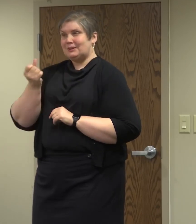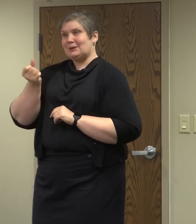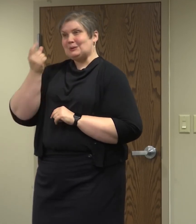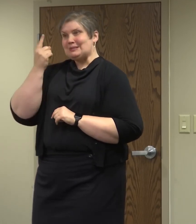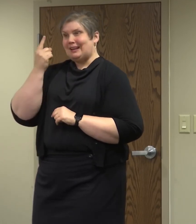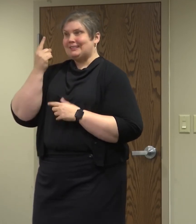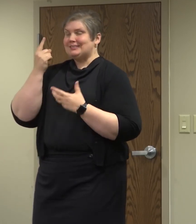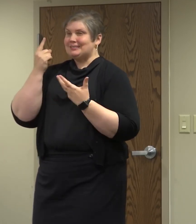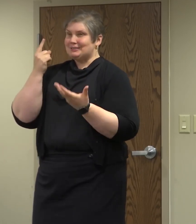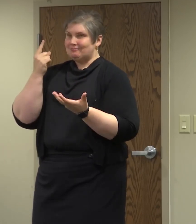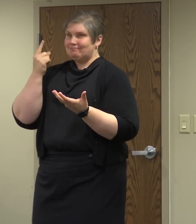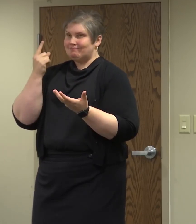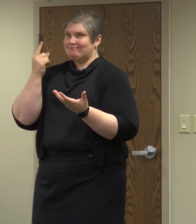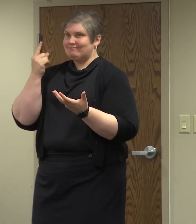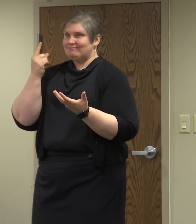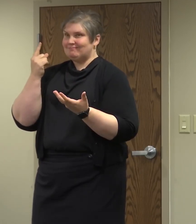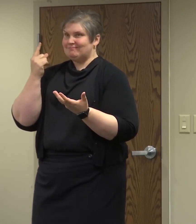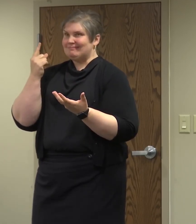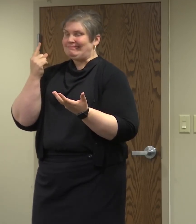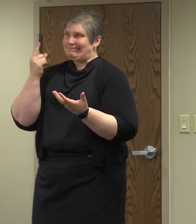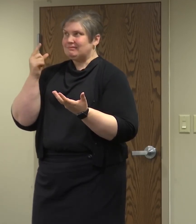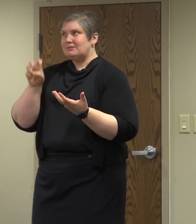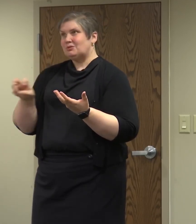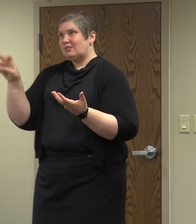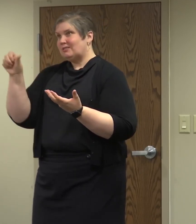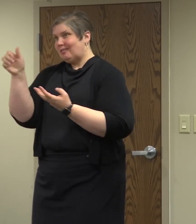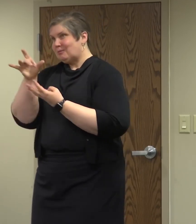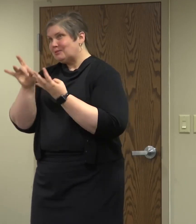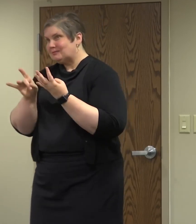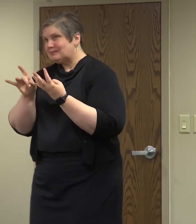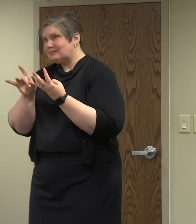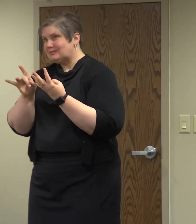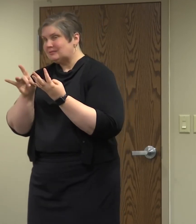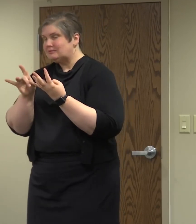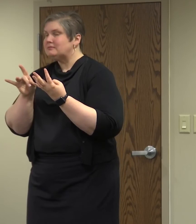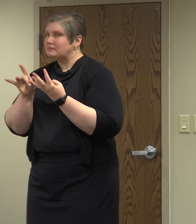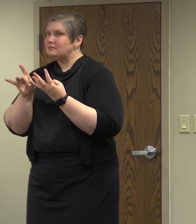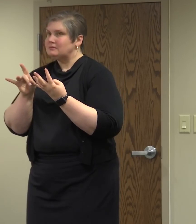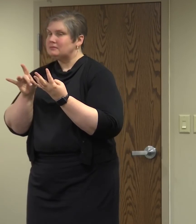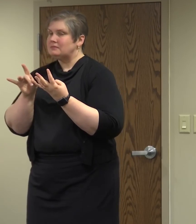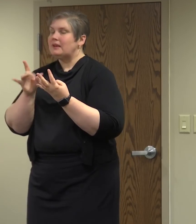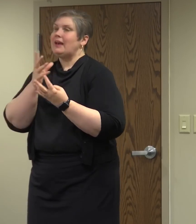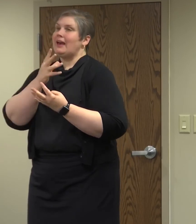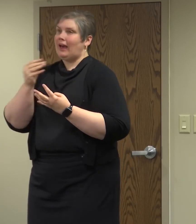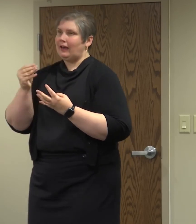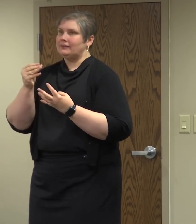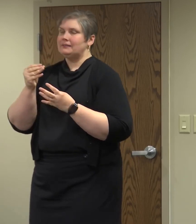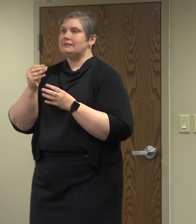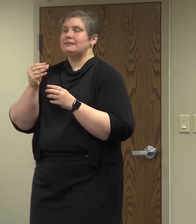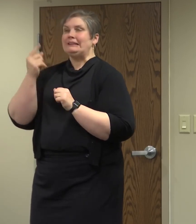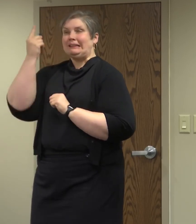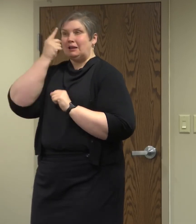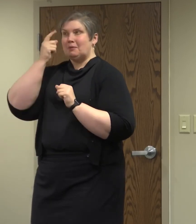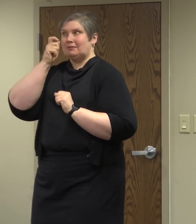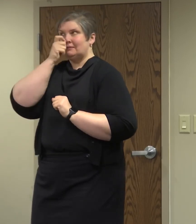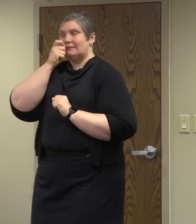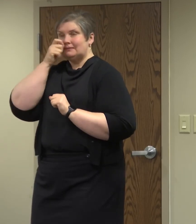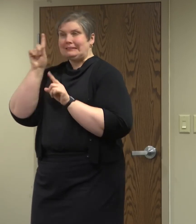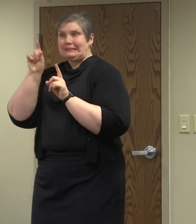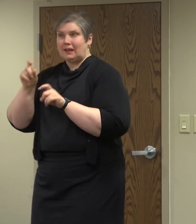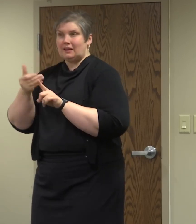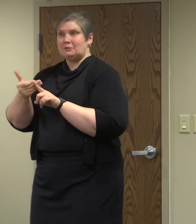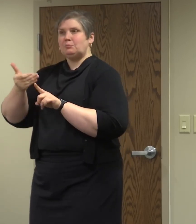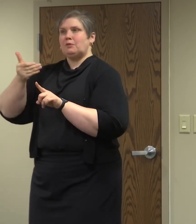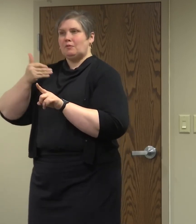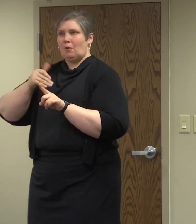so follow the CDC guidelines for travel. And as the mayor indicated, consider testing before gathering. Now, again, when you talk